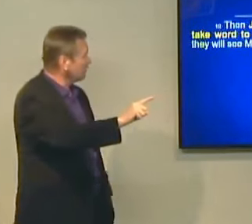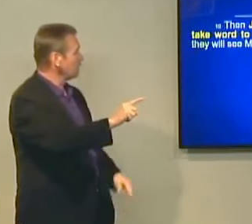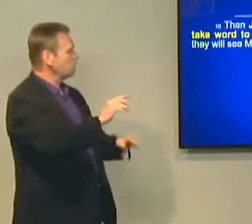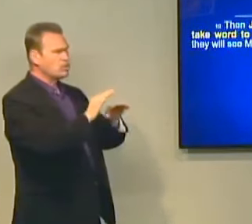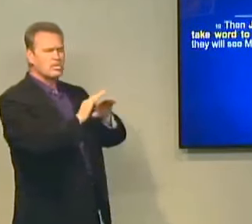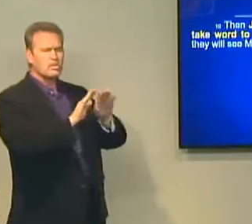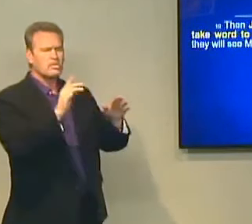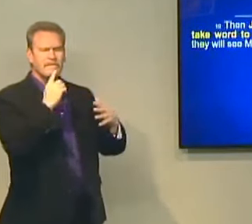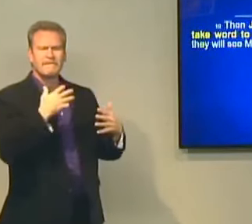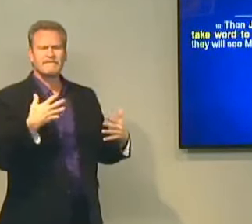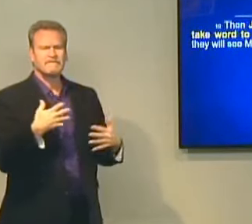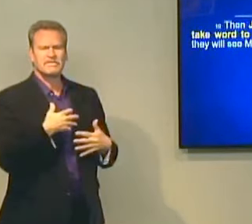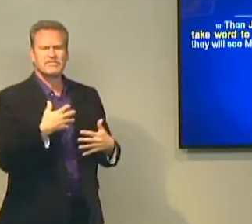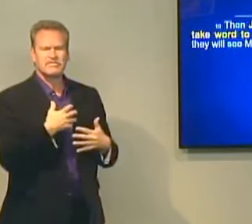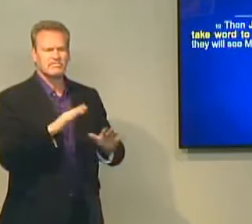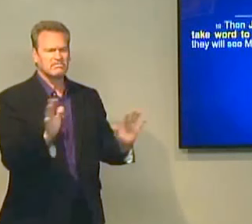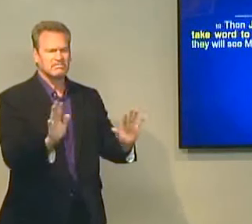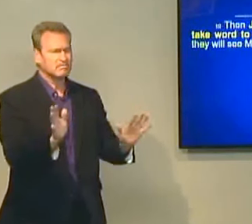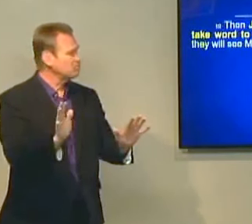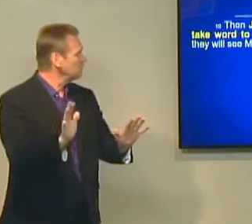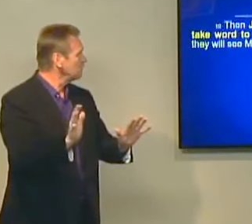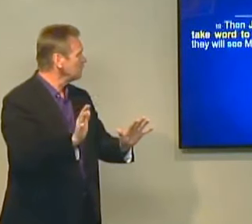And then Jesus said to them, Do not be afraid.